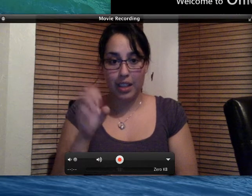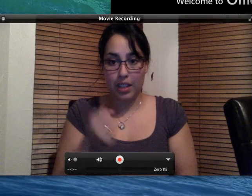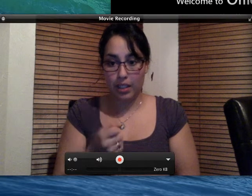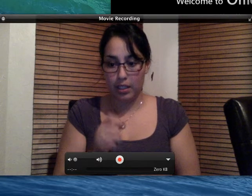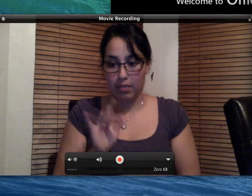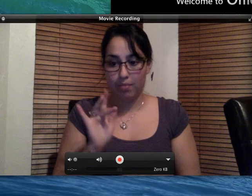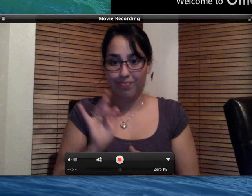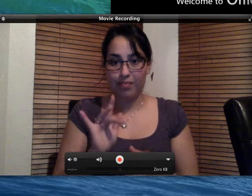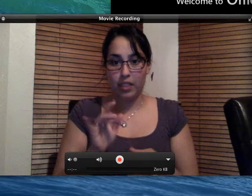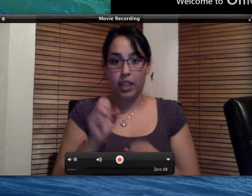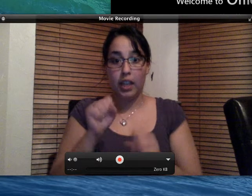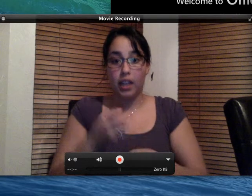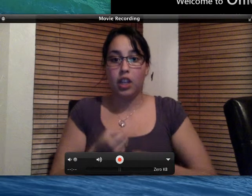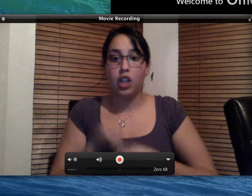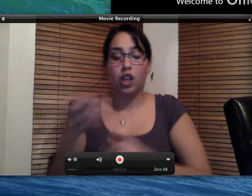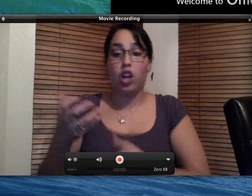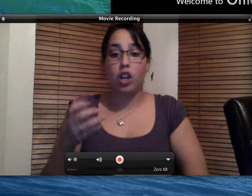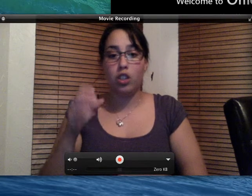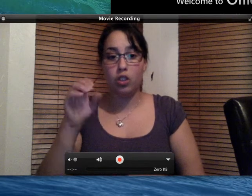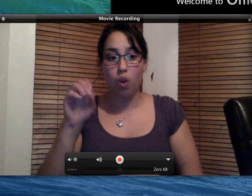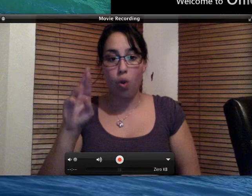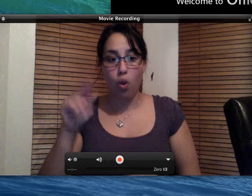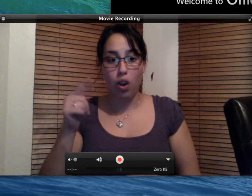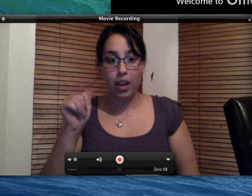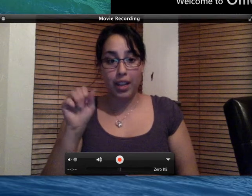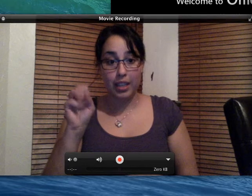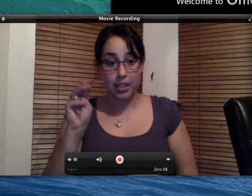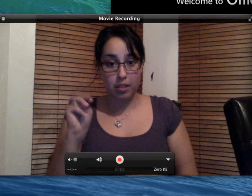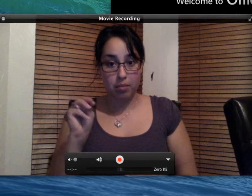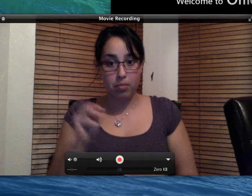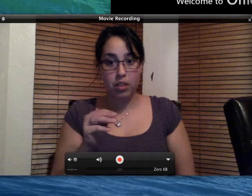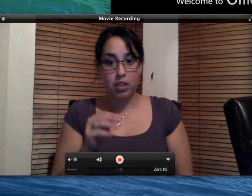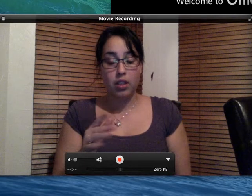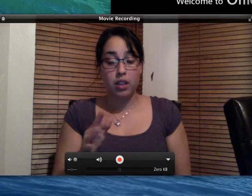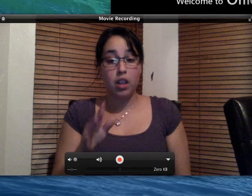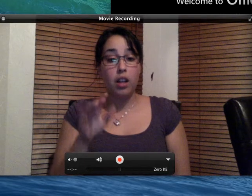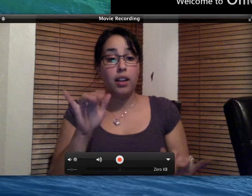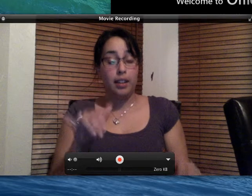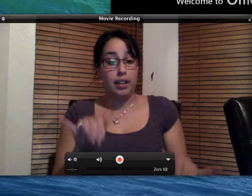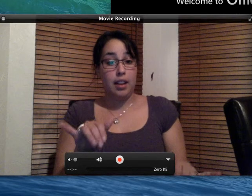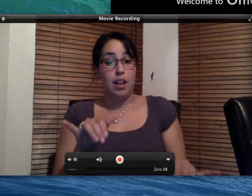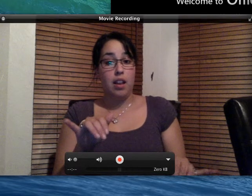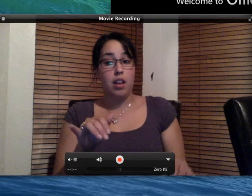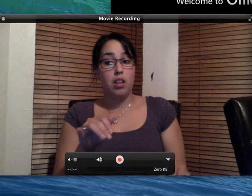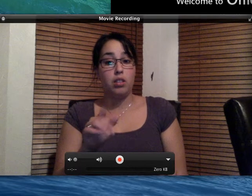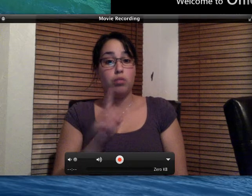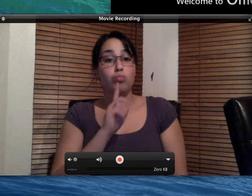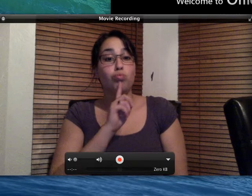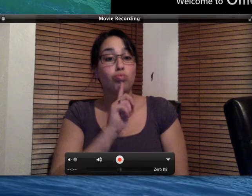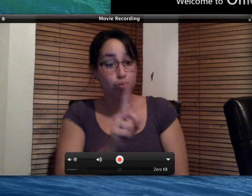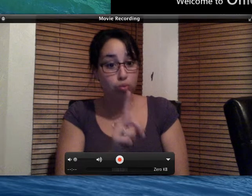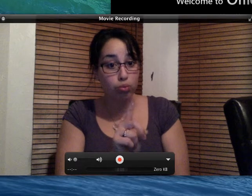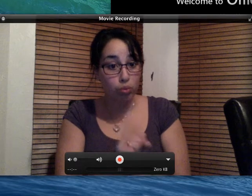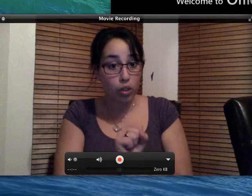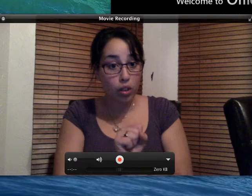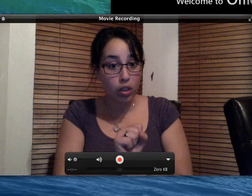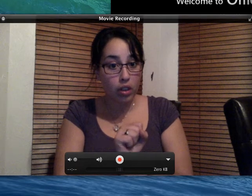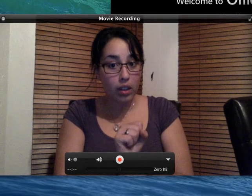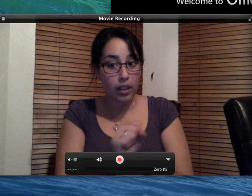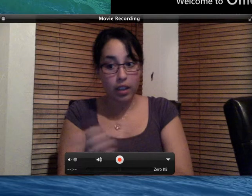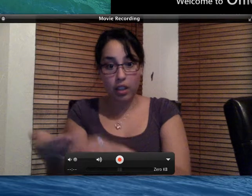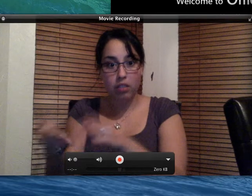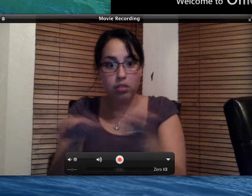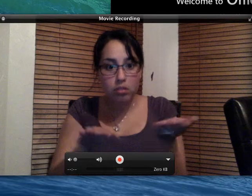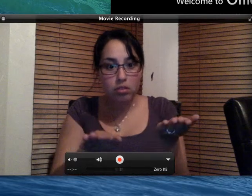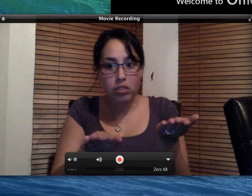orgasm. And it is in fact that you can trigger spinal reflexes in dead people. A certain kind of dead person,